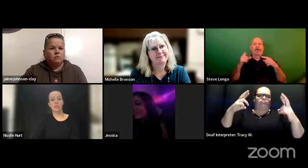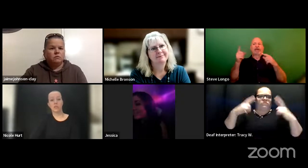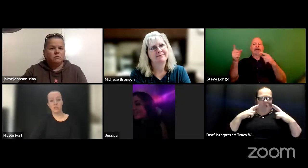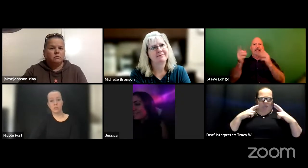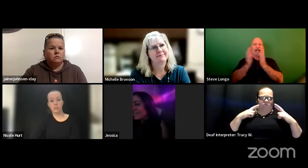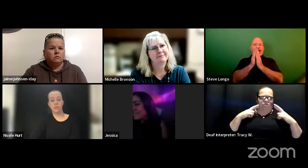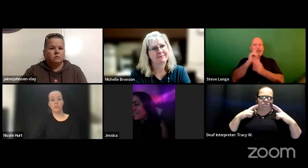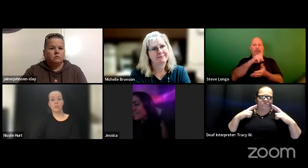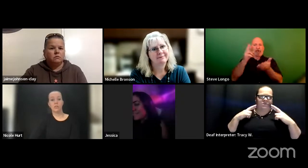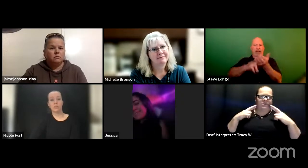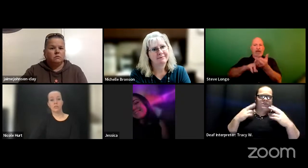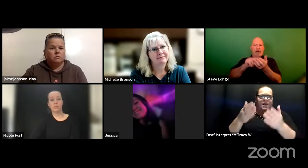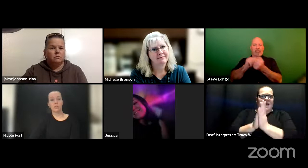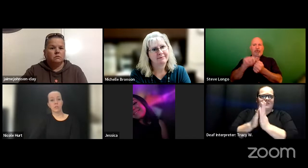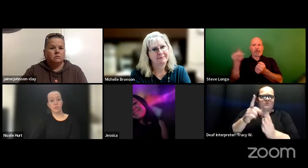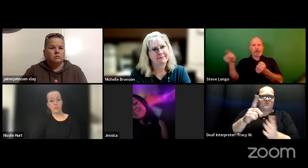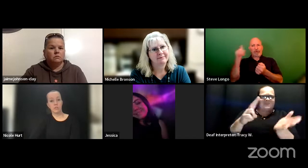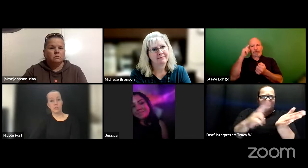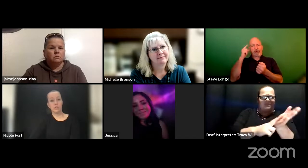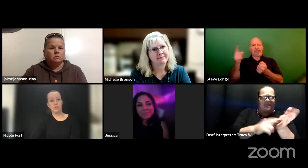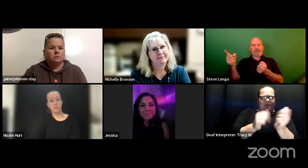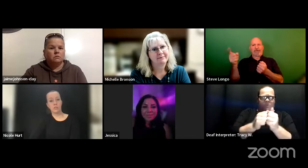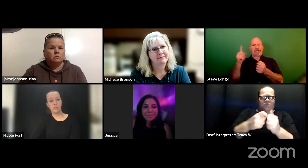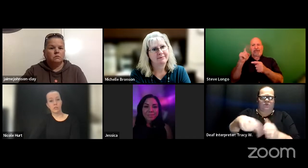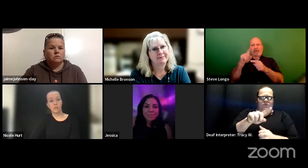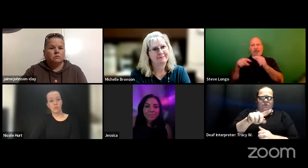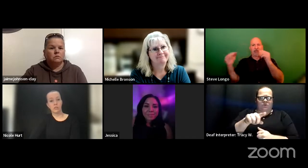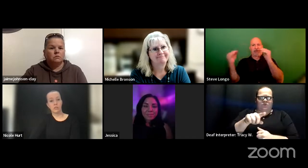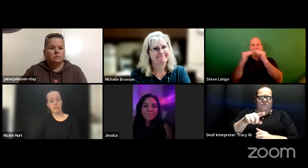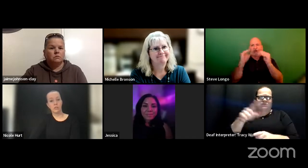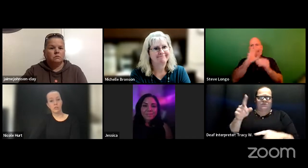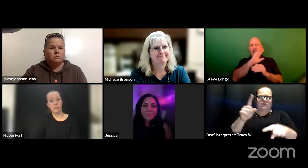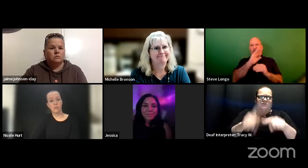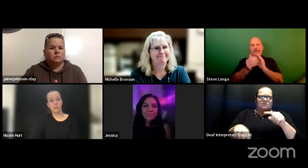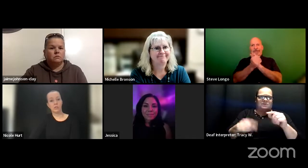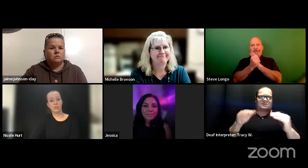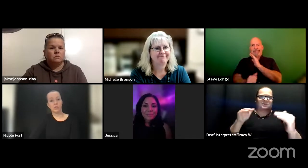years and then retired and